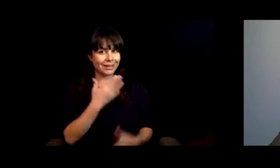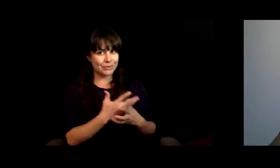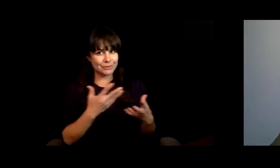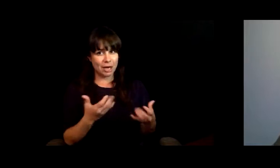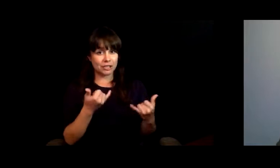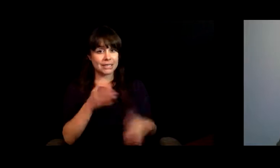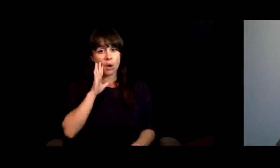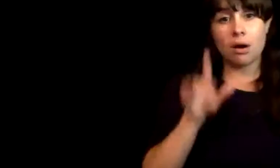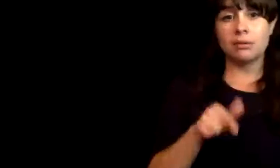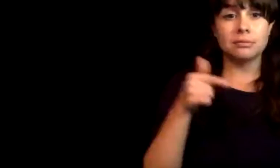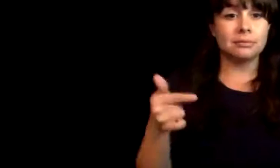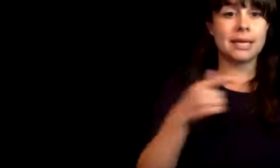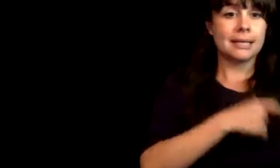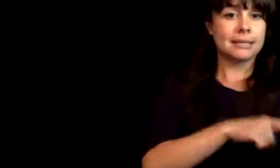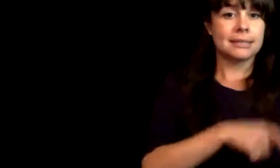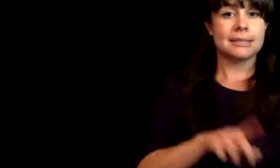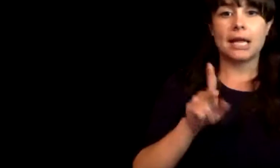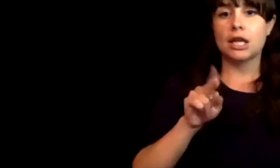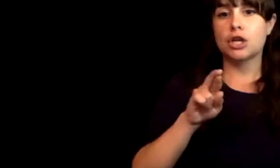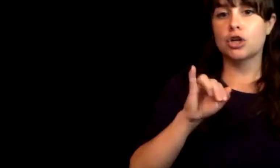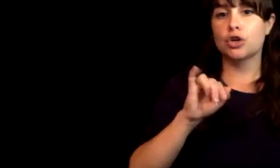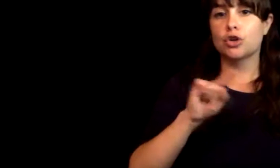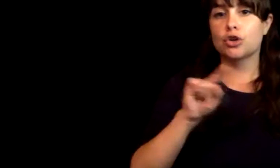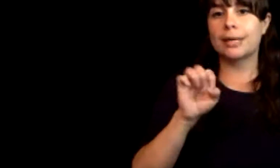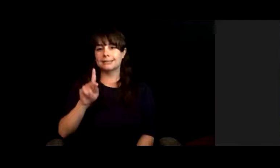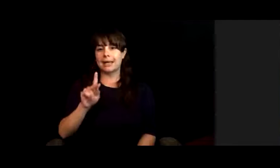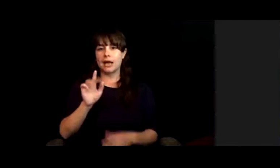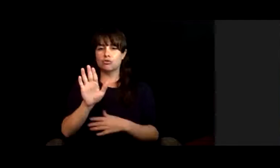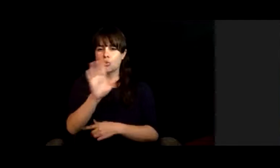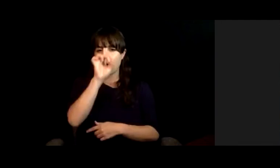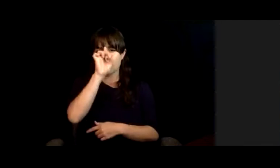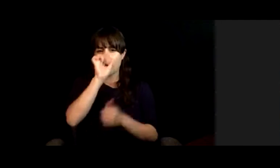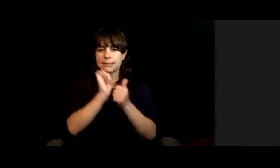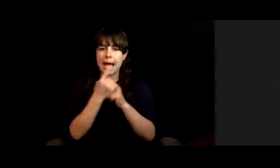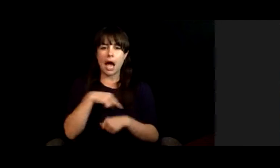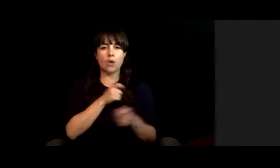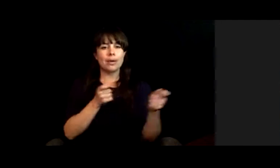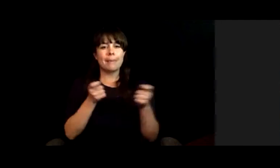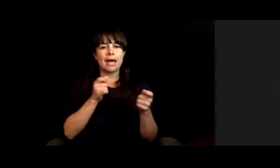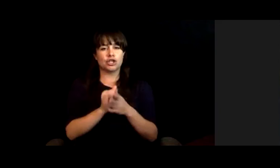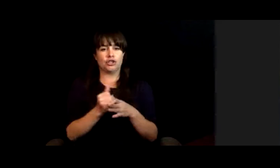that same question over to Delegate Kriezek for your thoughts on how we manage this caregiver crisis we're seeing in Virginia.